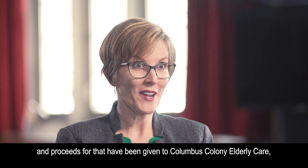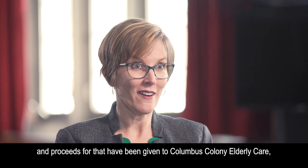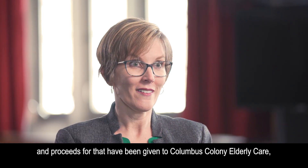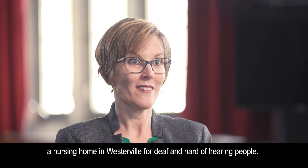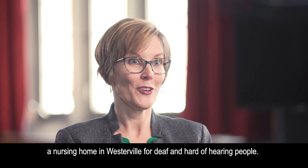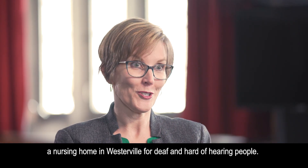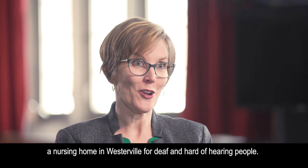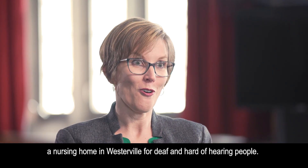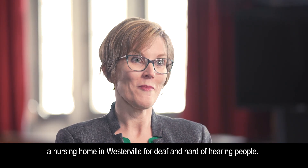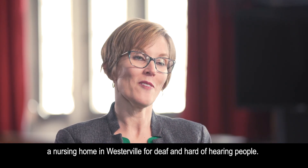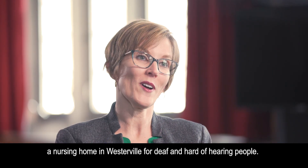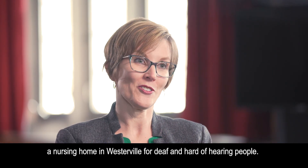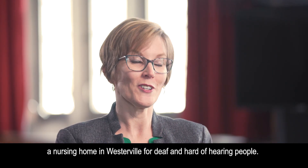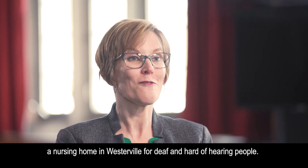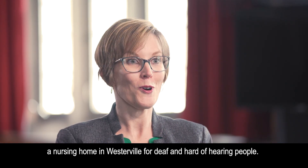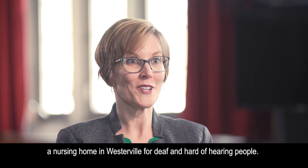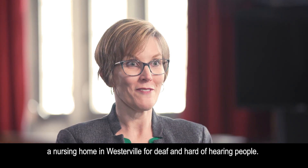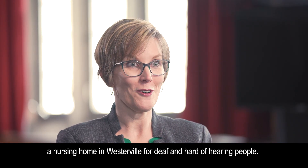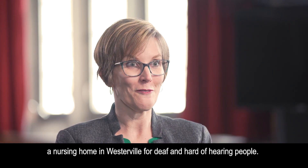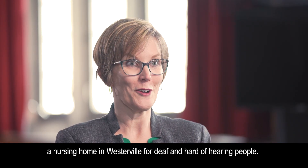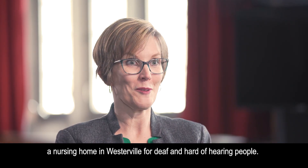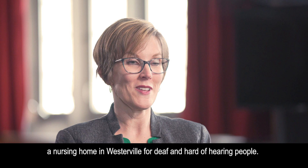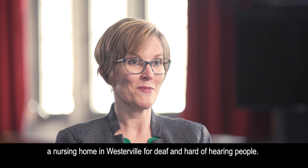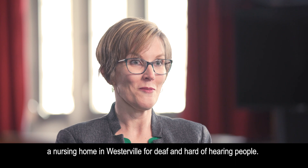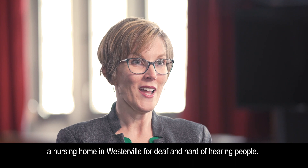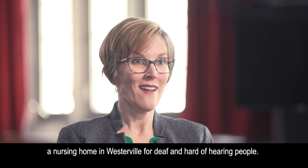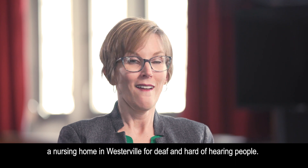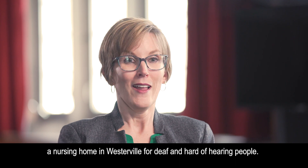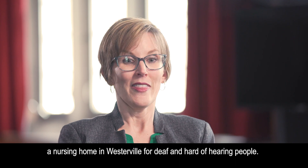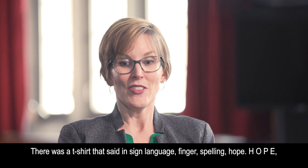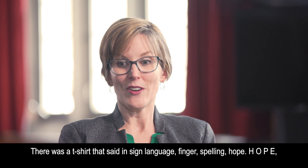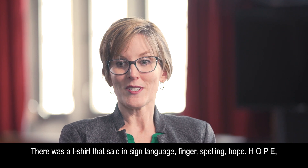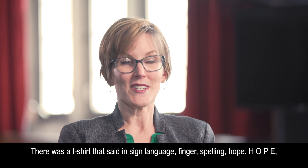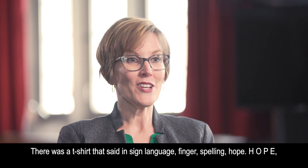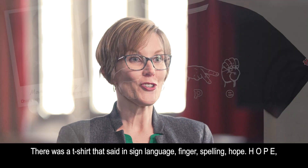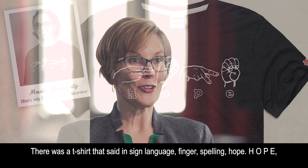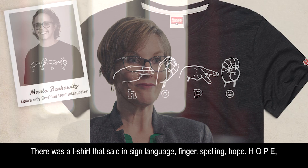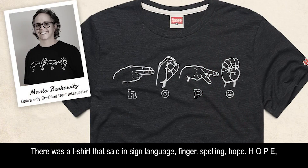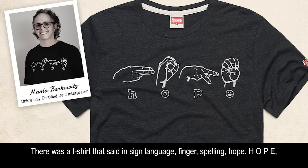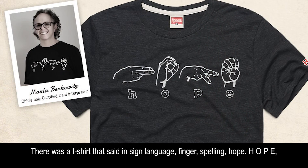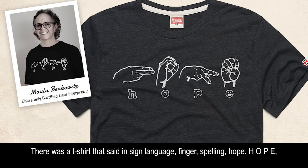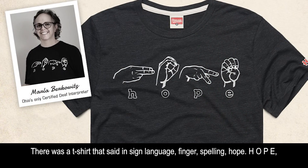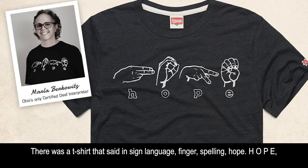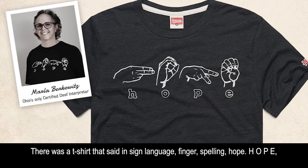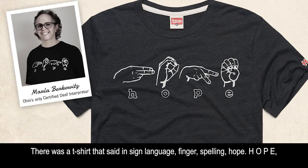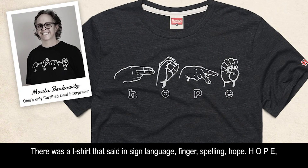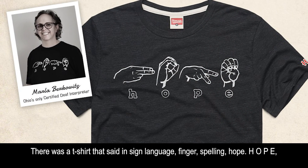Care, a nursing home in Westerville for deaf and hard of hearing people. There was a t-shirt that said in sign